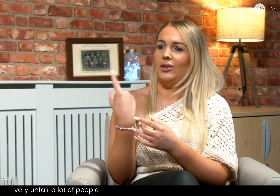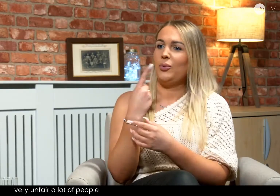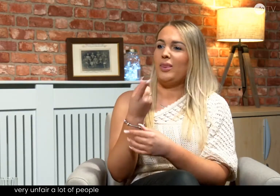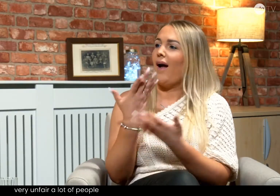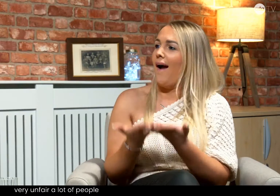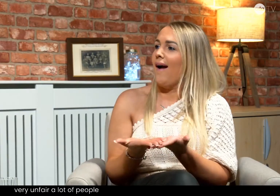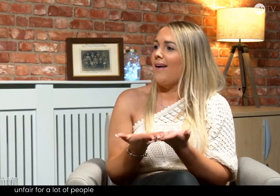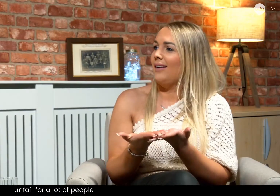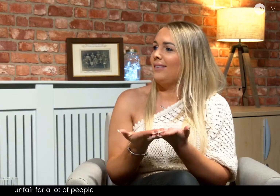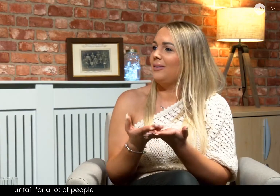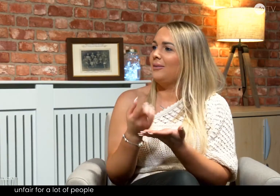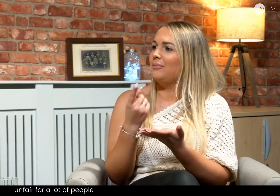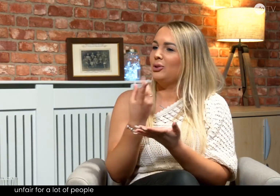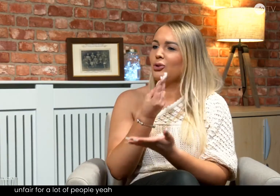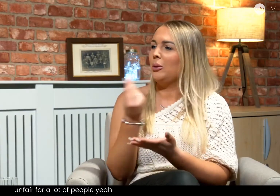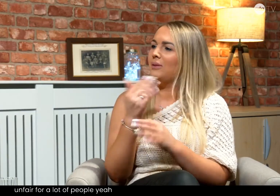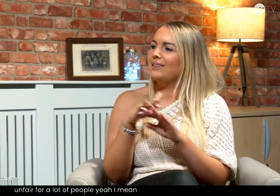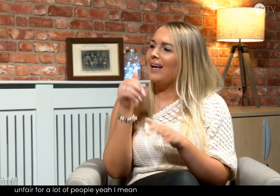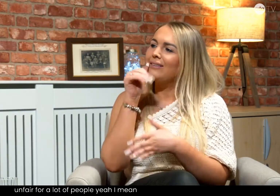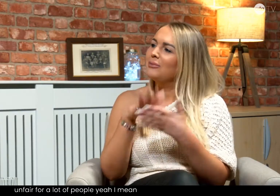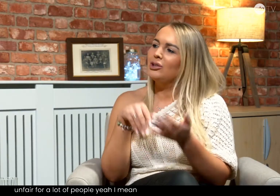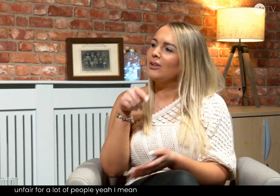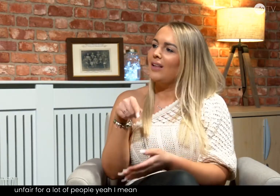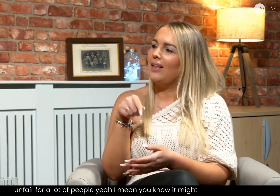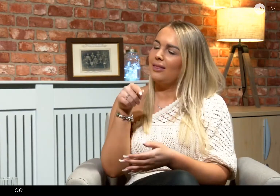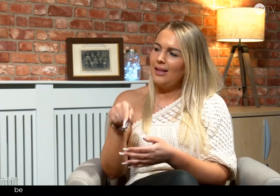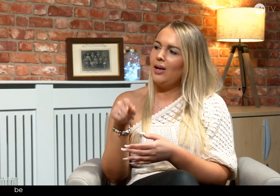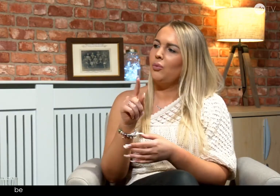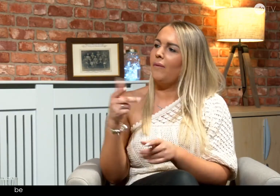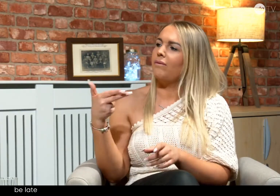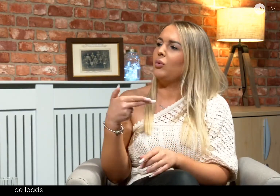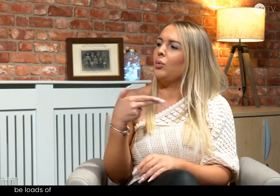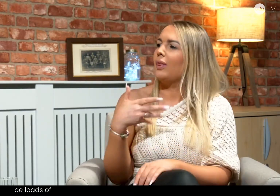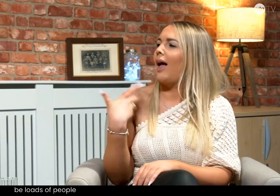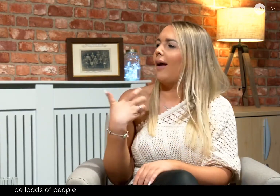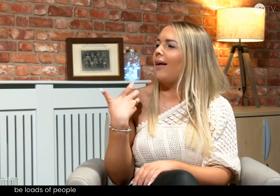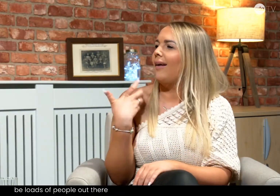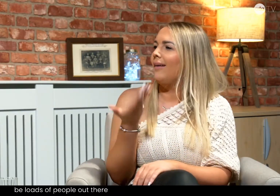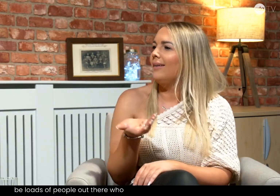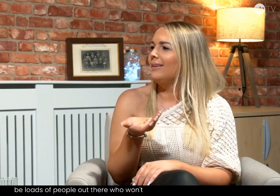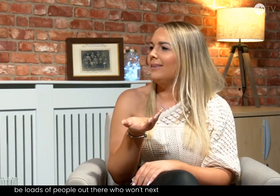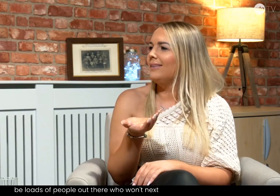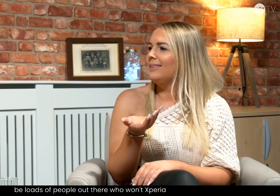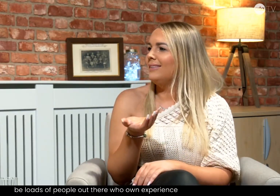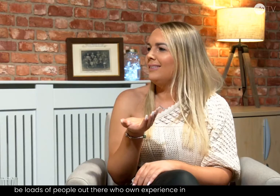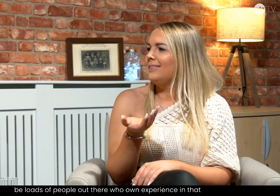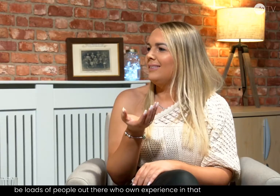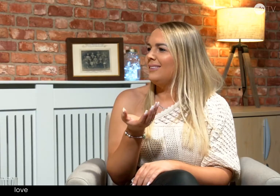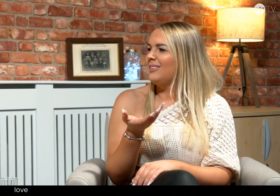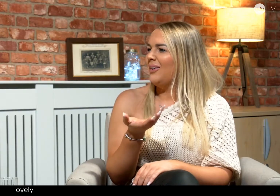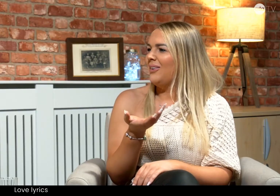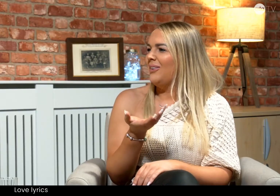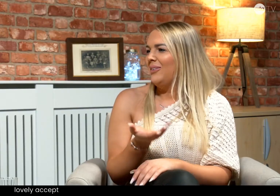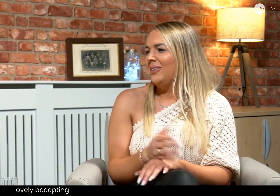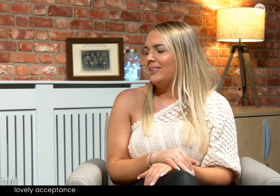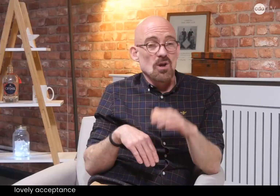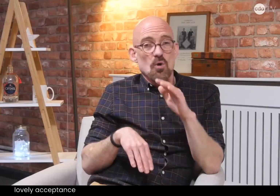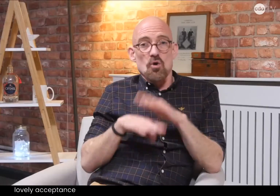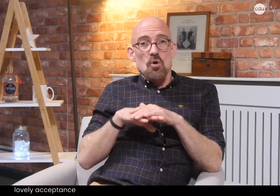Yeah, I mean, you know, there might be loads of people out there who aren't experiencing that love, that acceptance. So, you